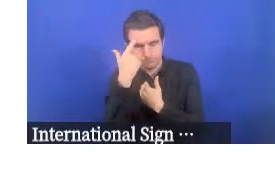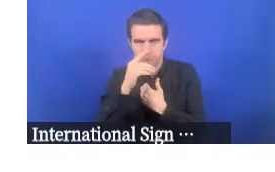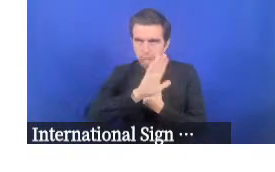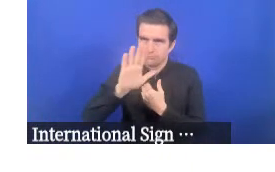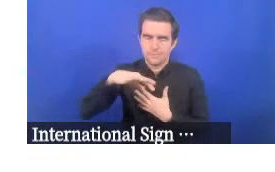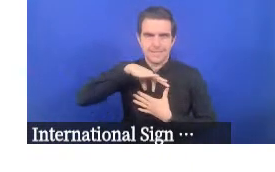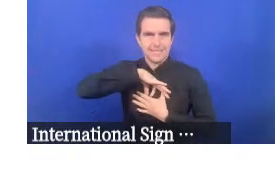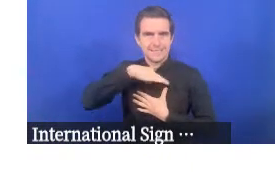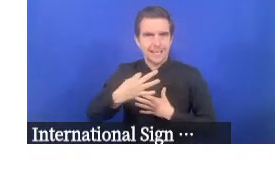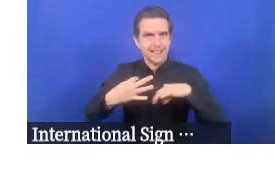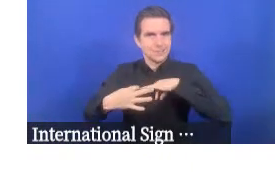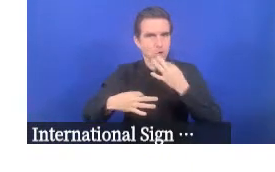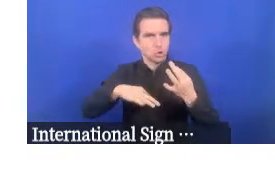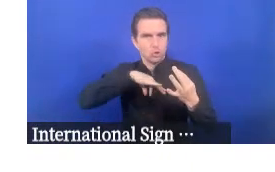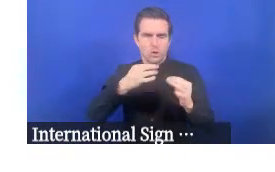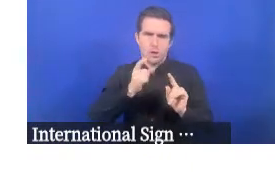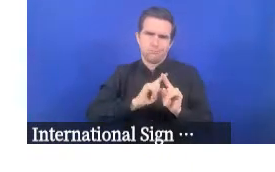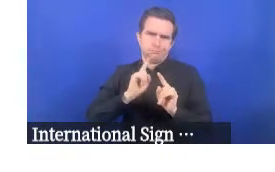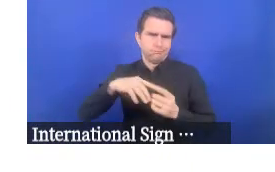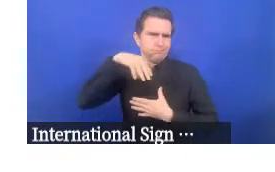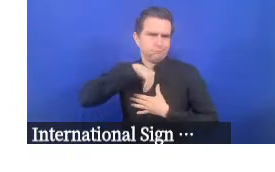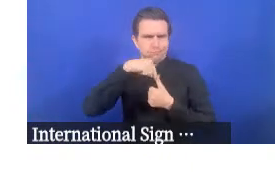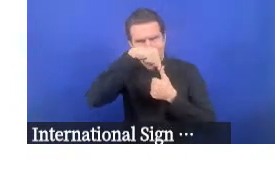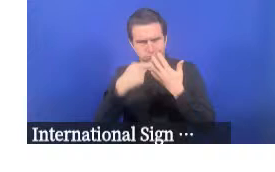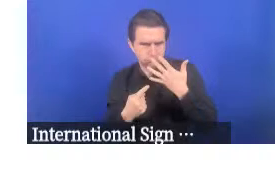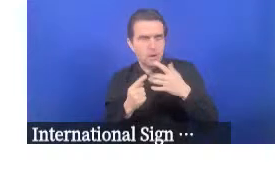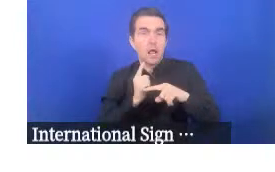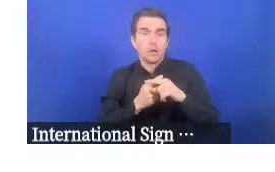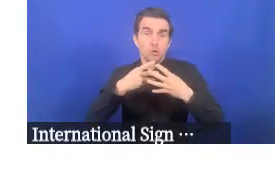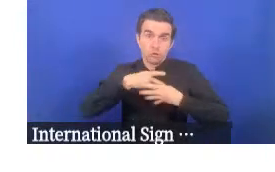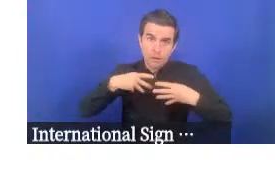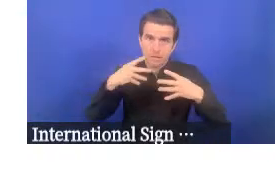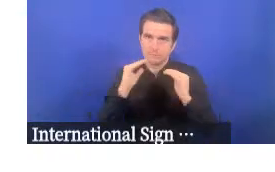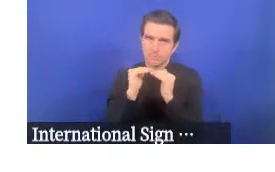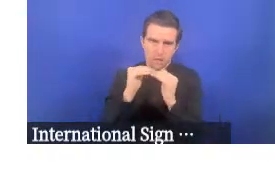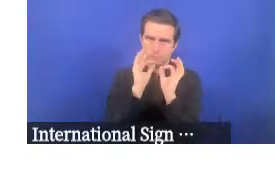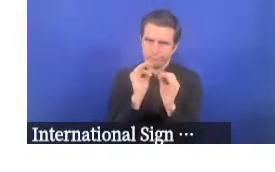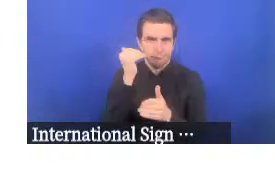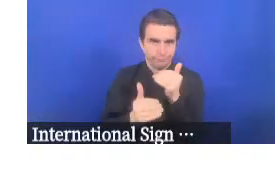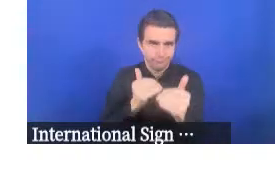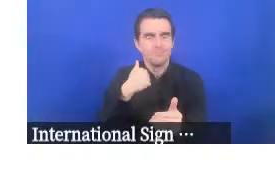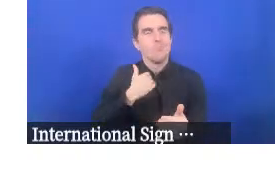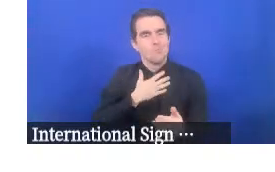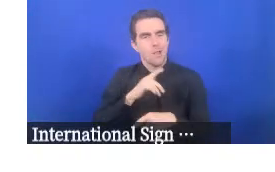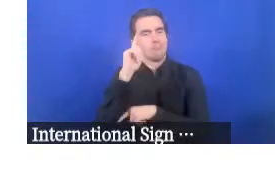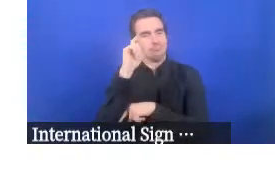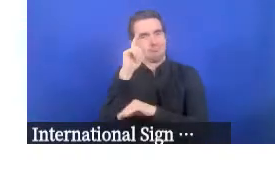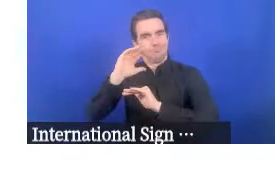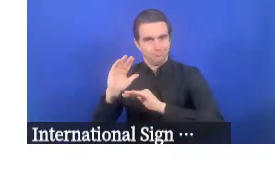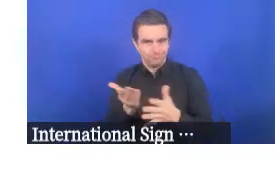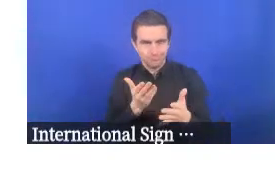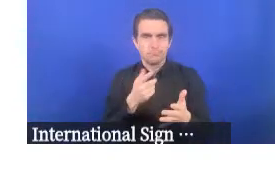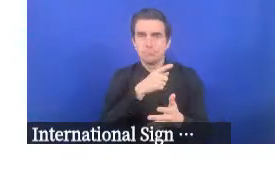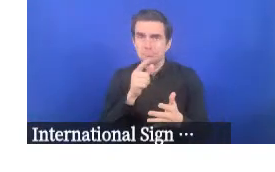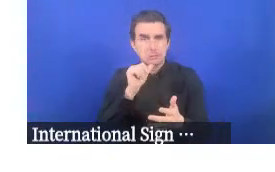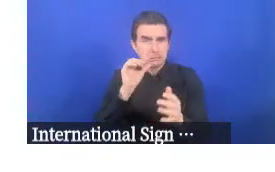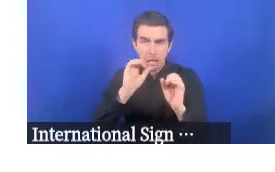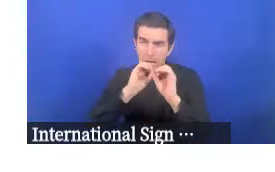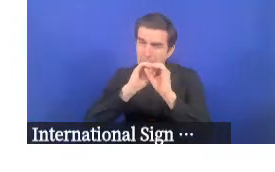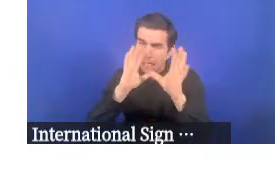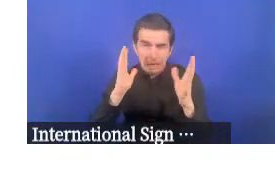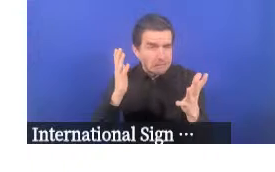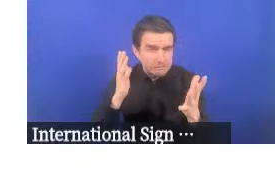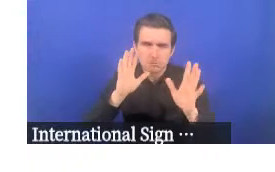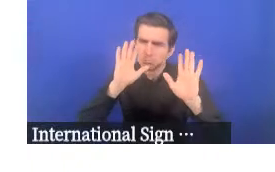more clear by the end. We will also be sharing some experiences of working on gender